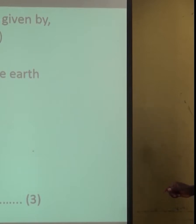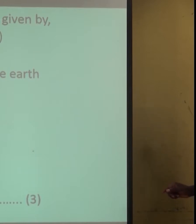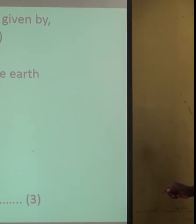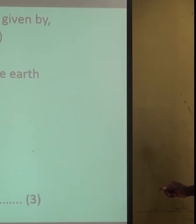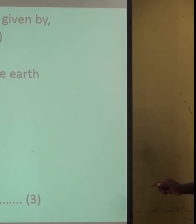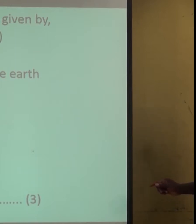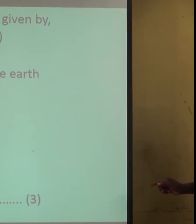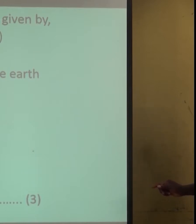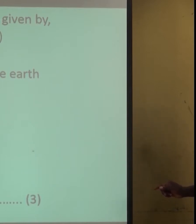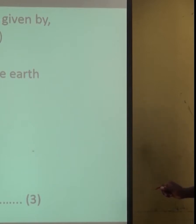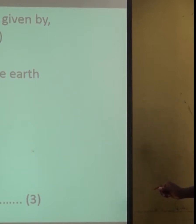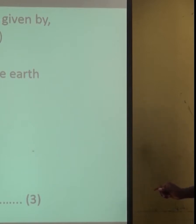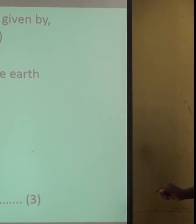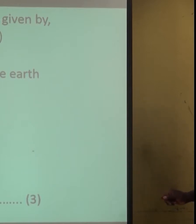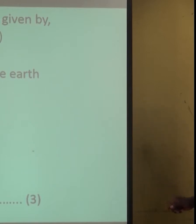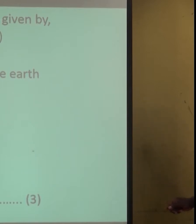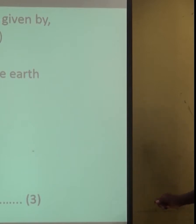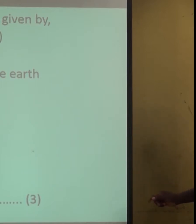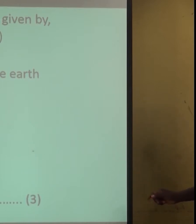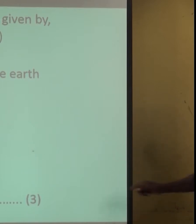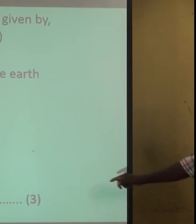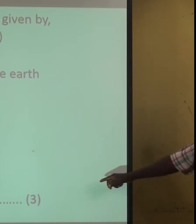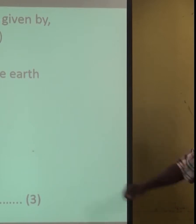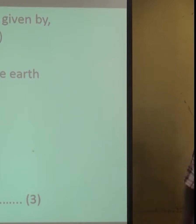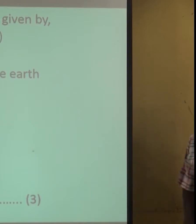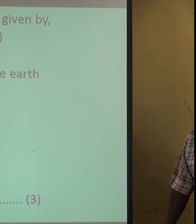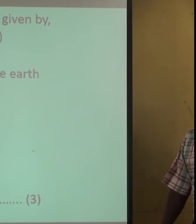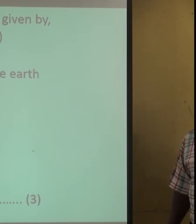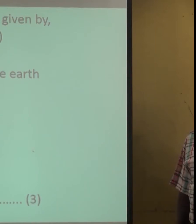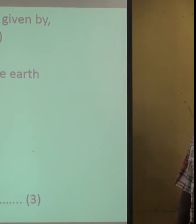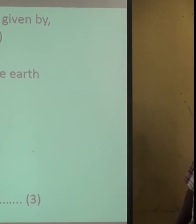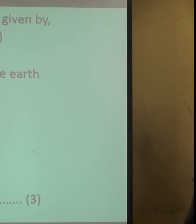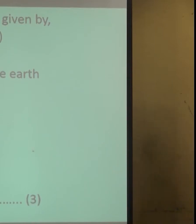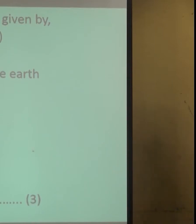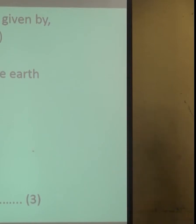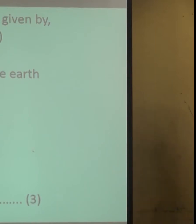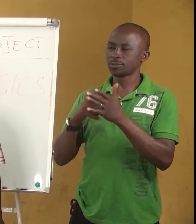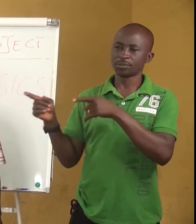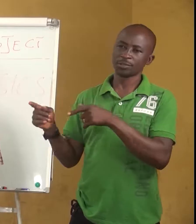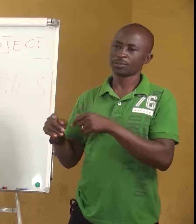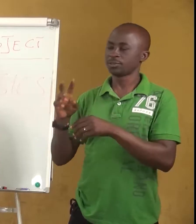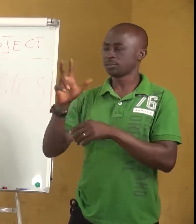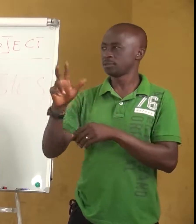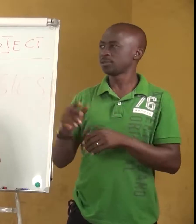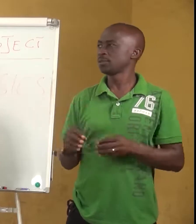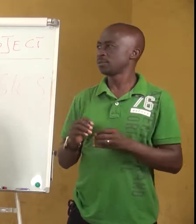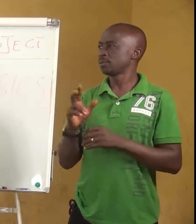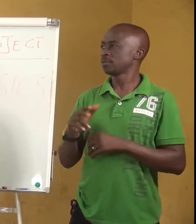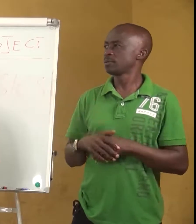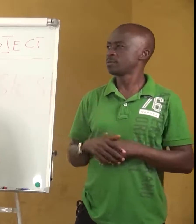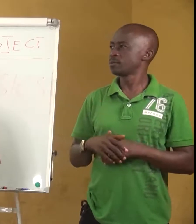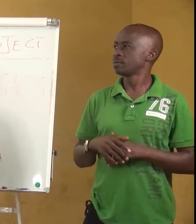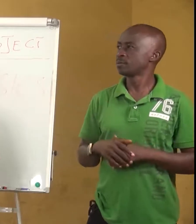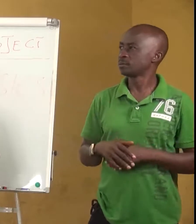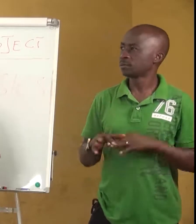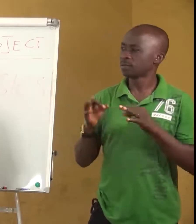G me over re. And we say this is our equation 3. Now,